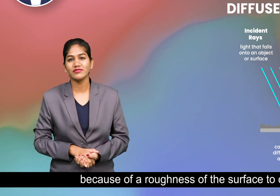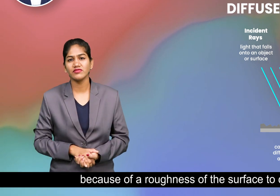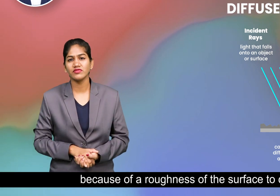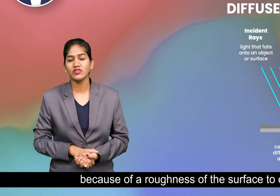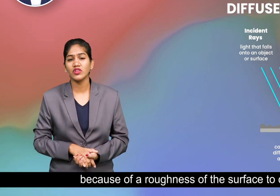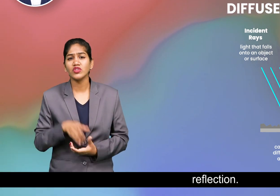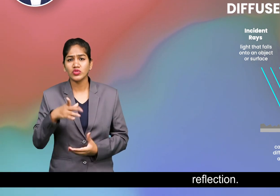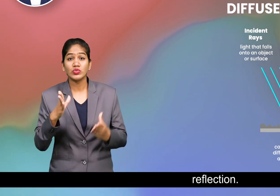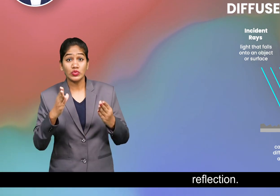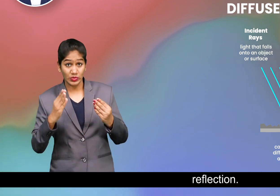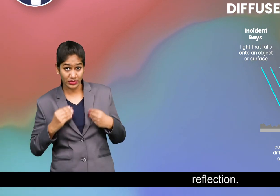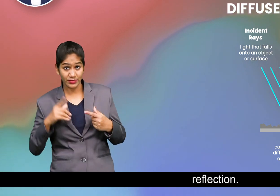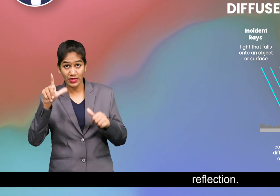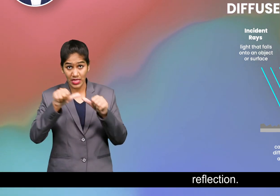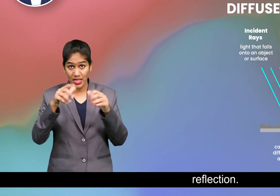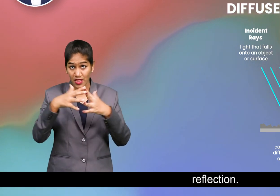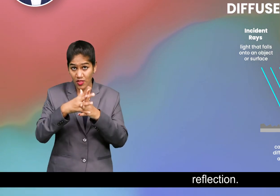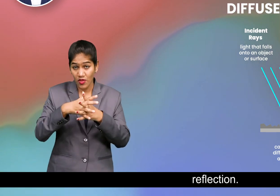To obey the law of reflection,